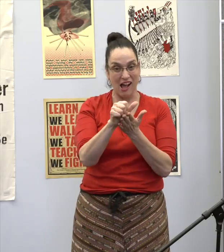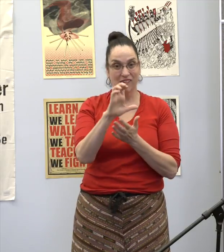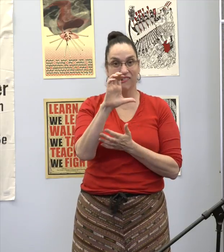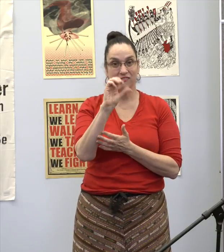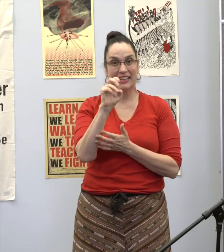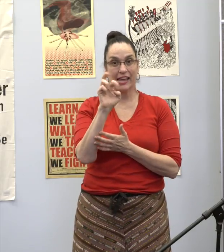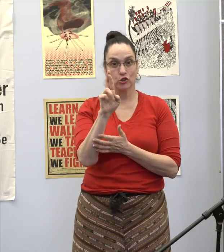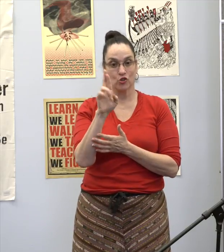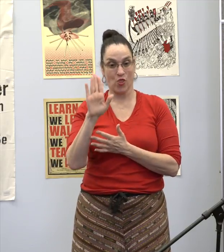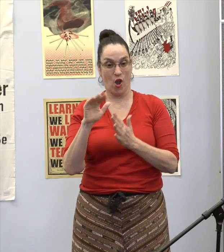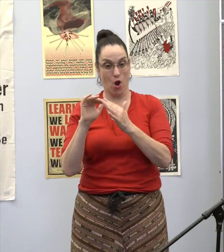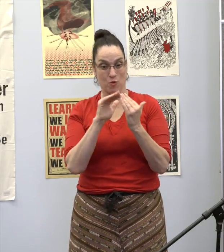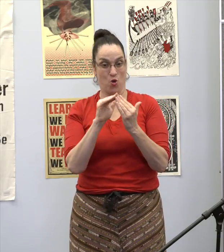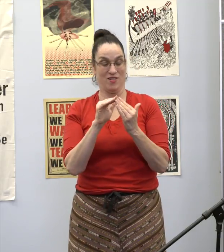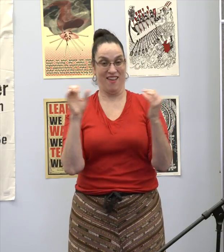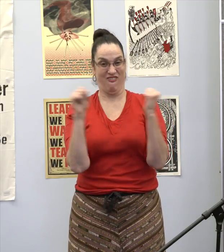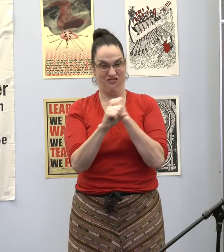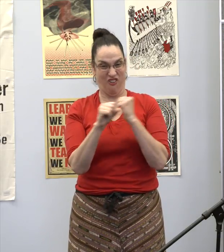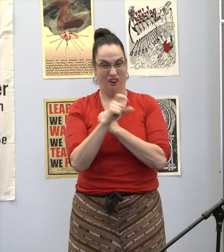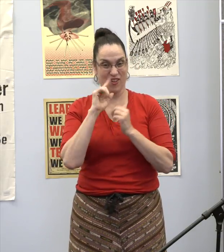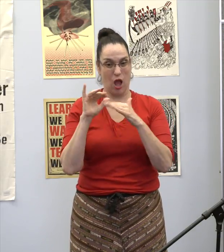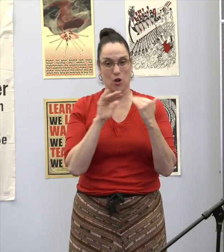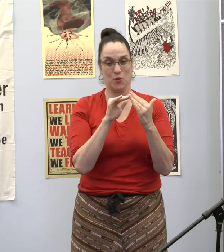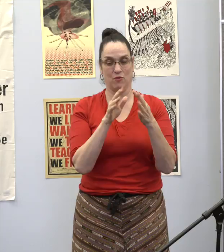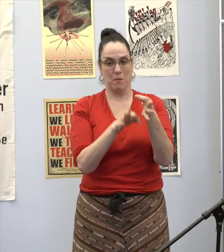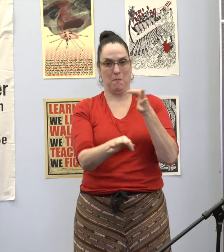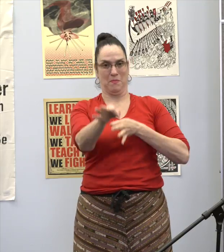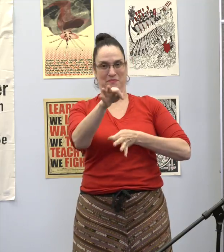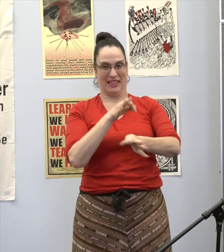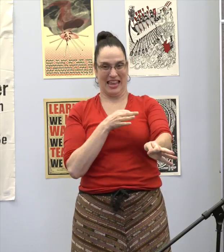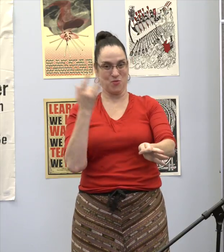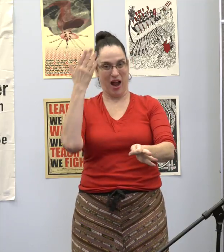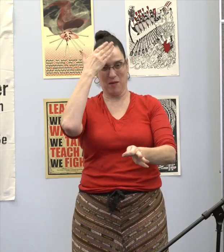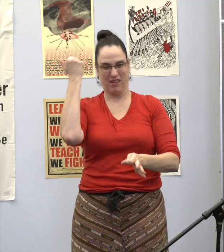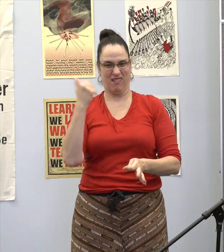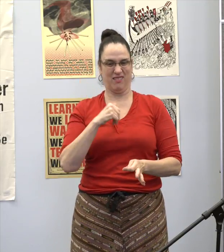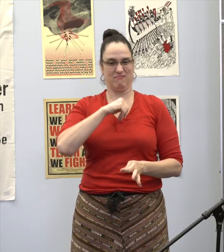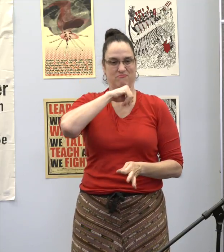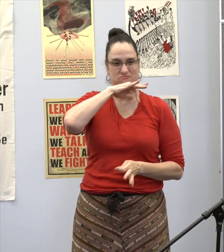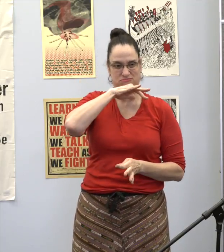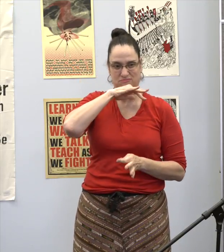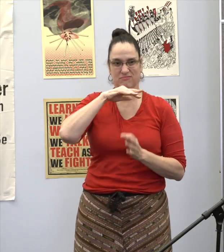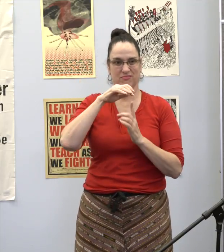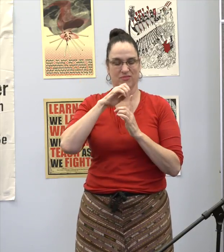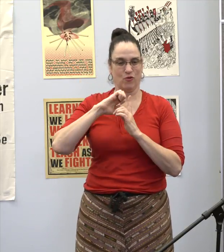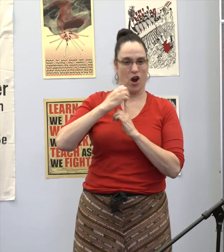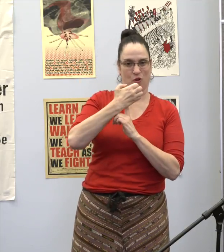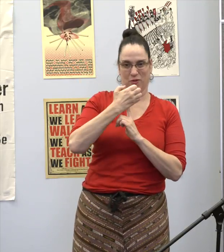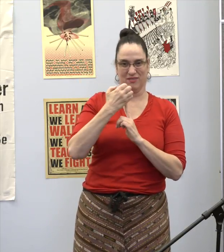fought for, being replaced by polluting industry in my neighborhood's backyard. So